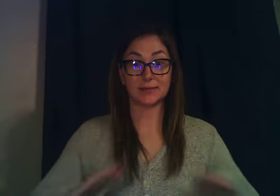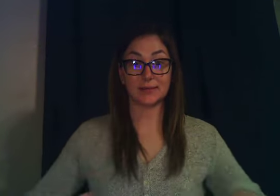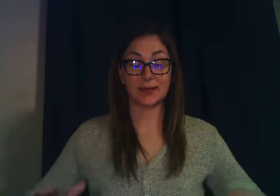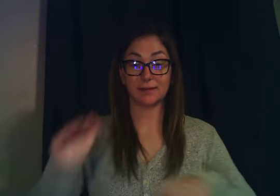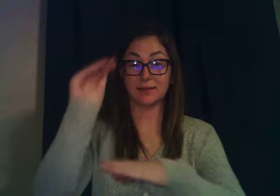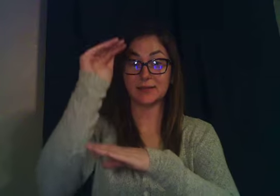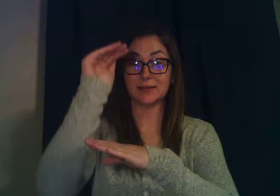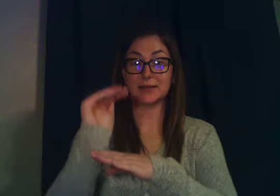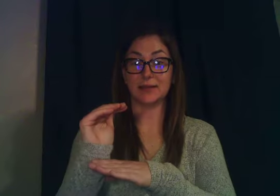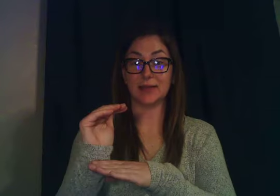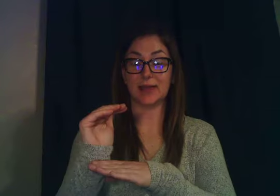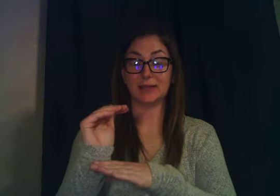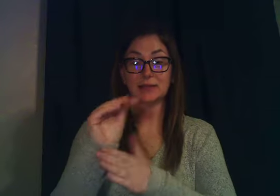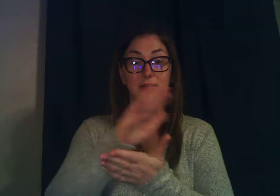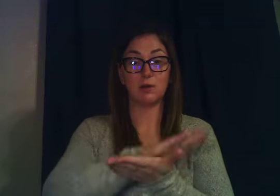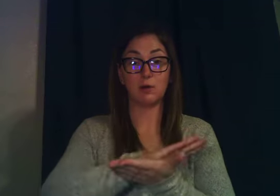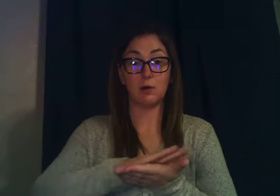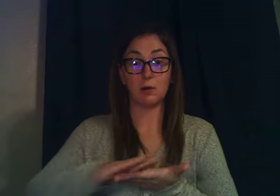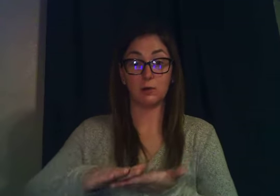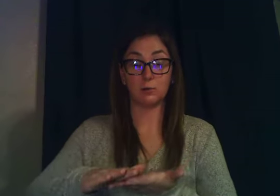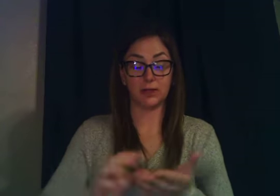Silent Night. Holy.